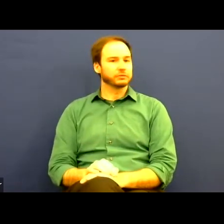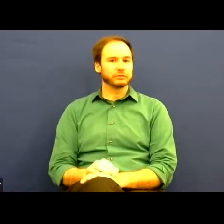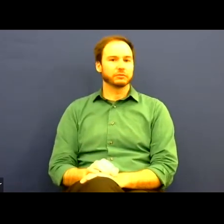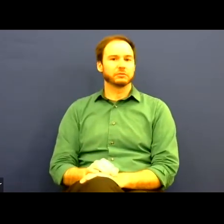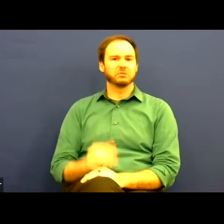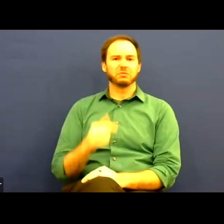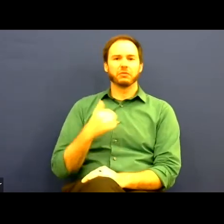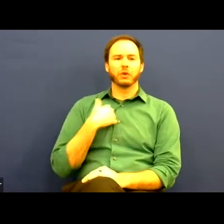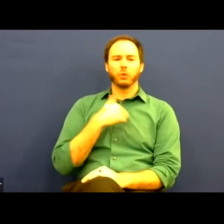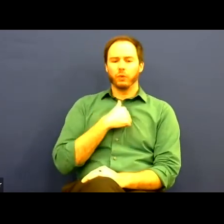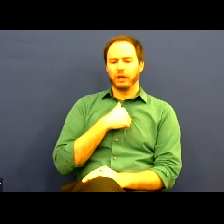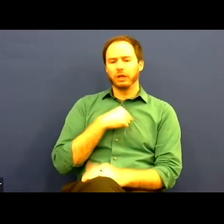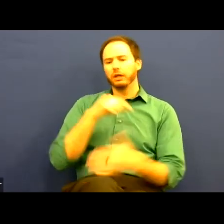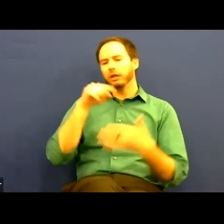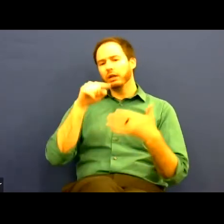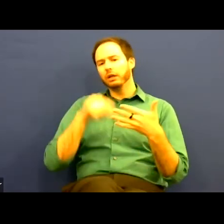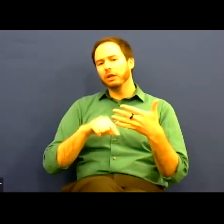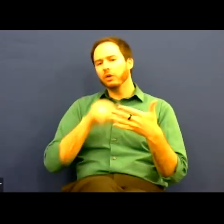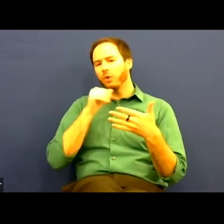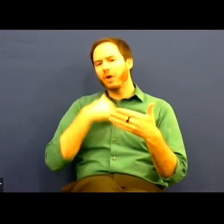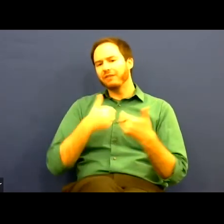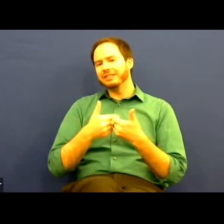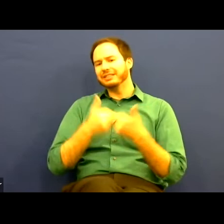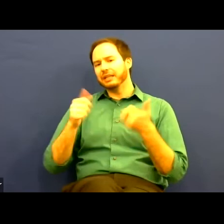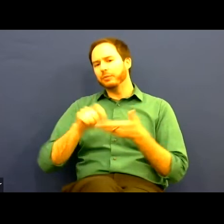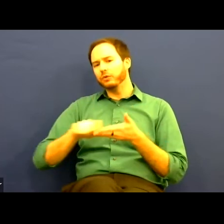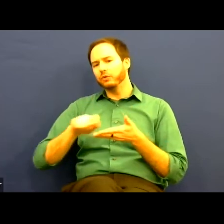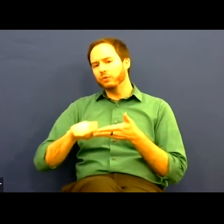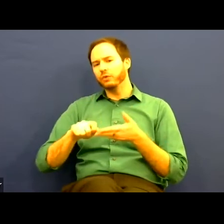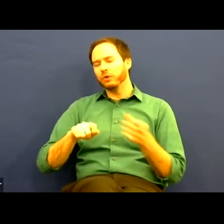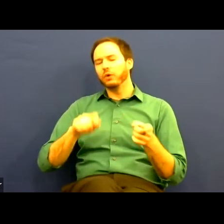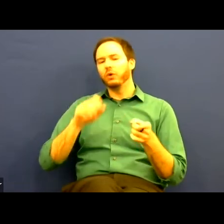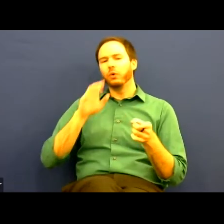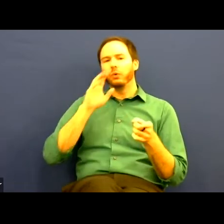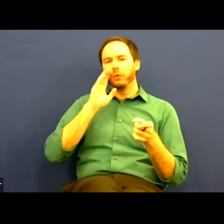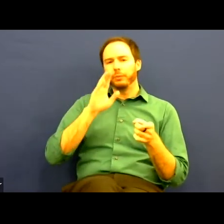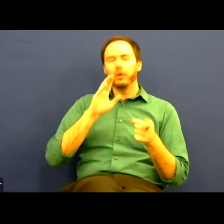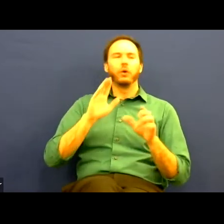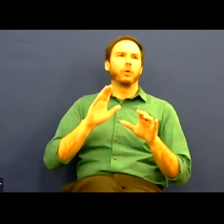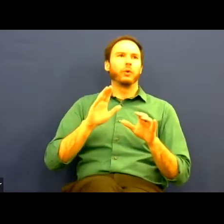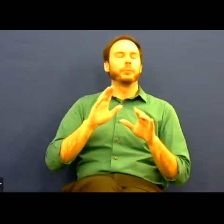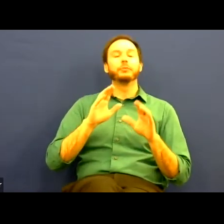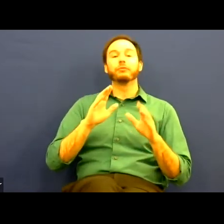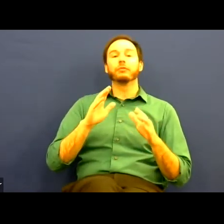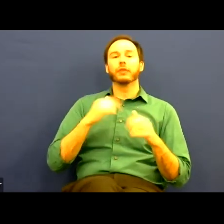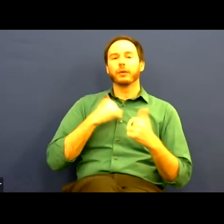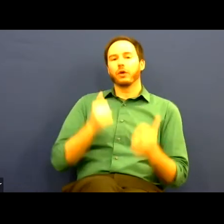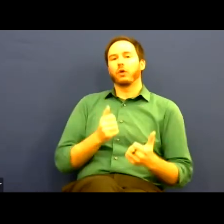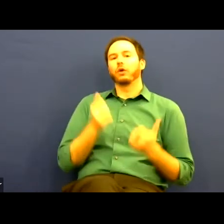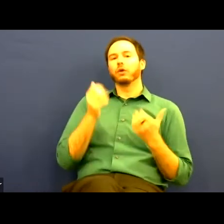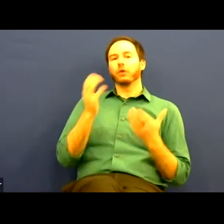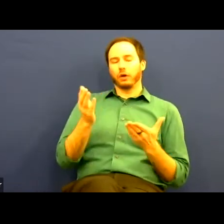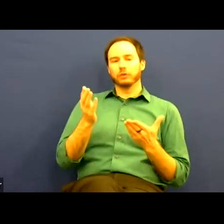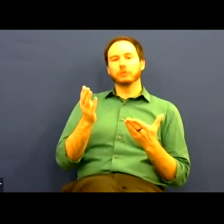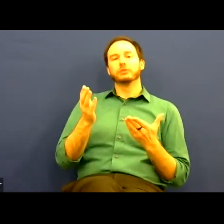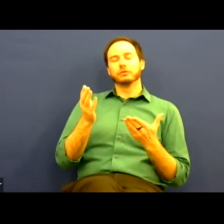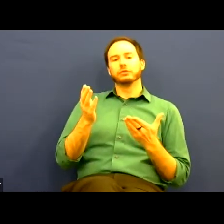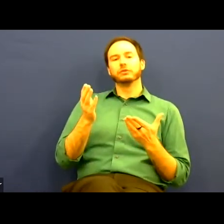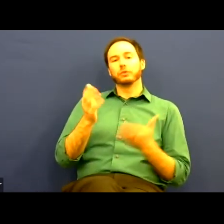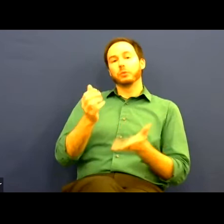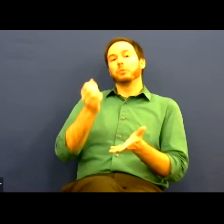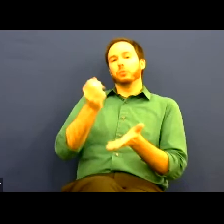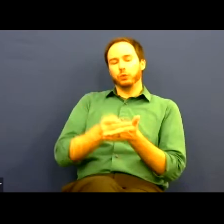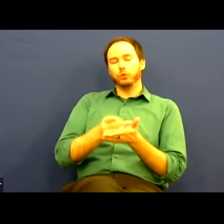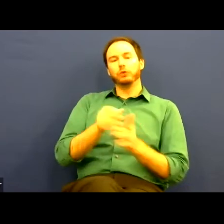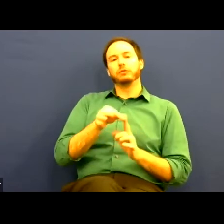And we did not have a separate written run, right? So this is going to be an on-fly. Okay. Fellow board members, I make a motion to